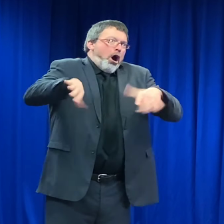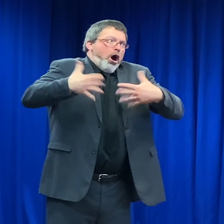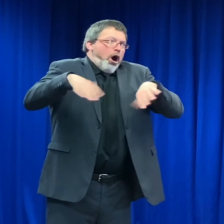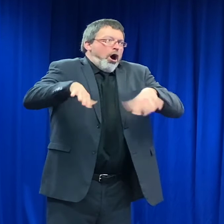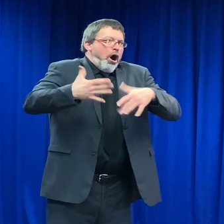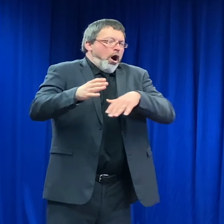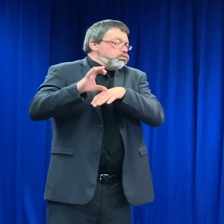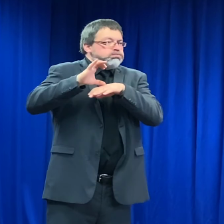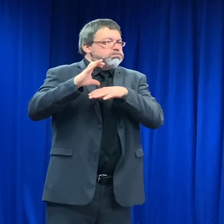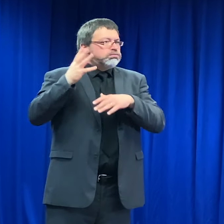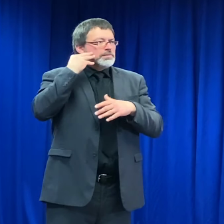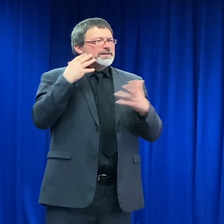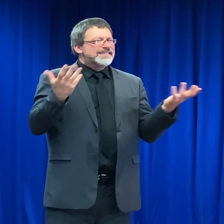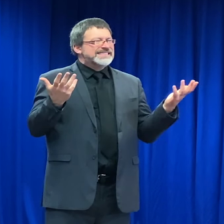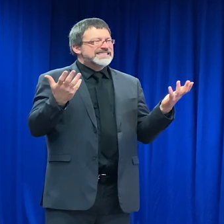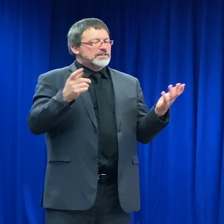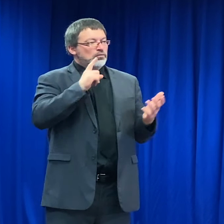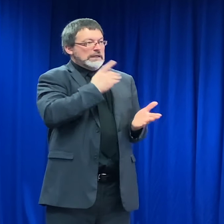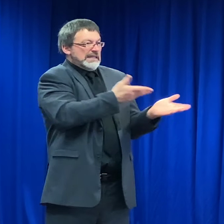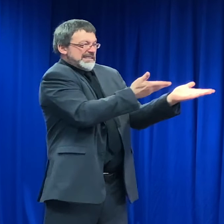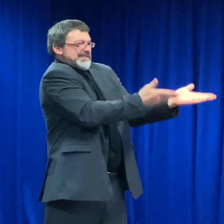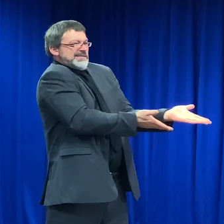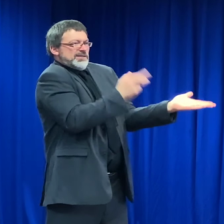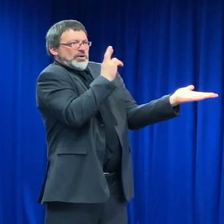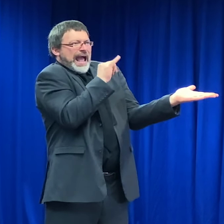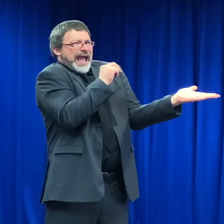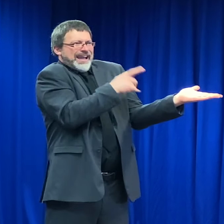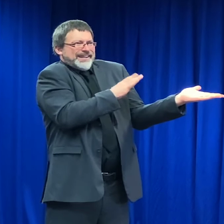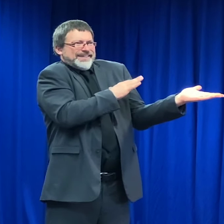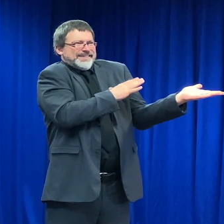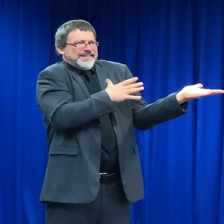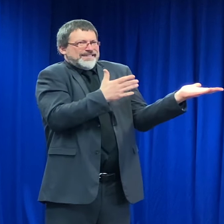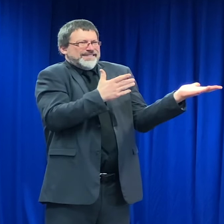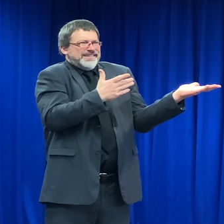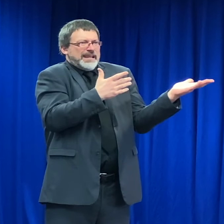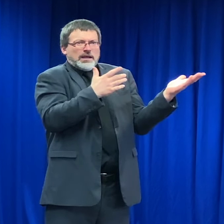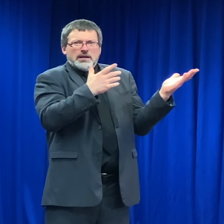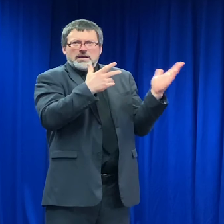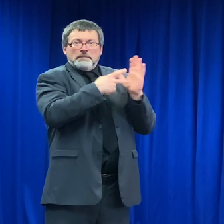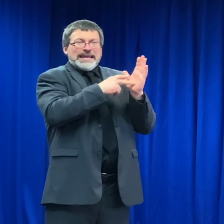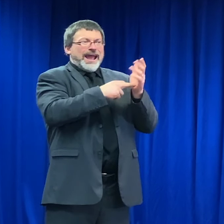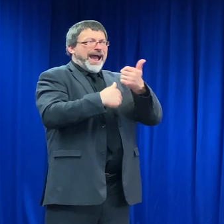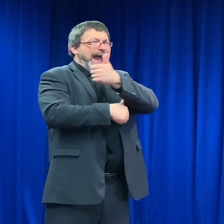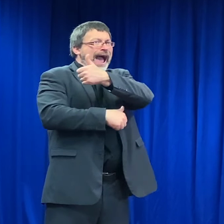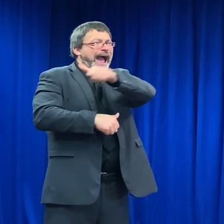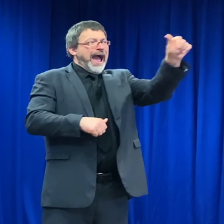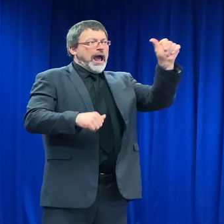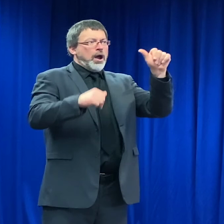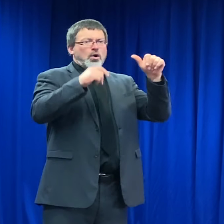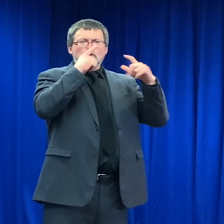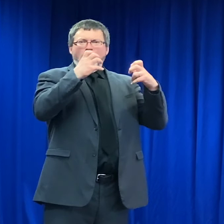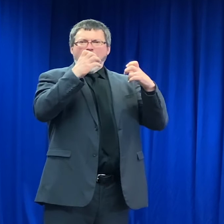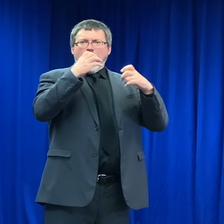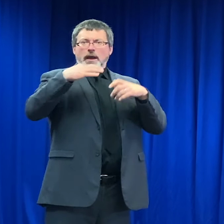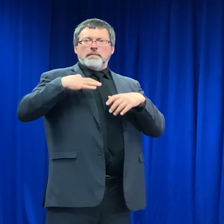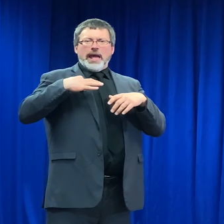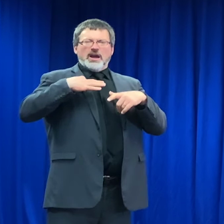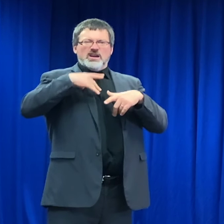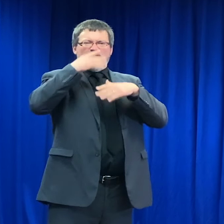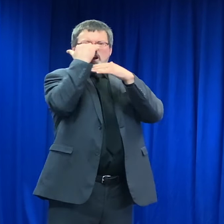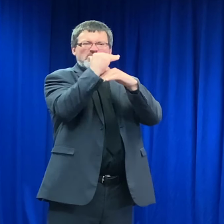this isn't just for Ryan and the Board of Education, it's for anybody who wants to serve. Step up and serve. Why would we limit that? And it's happened a couple of